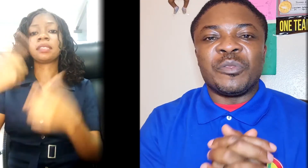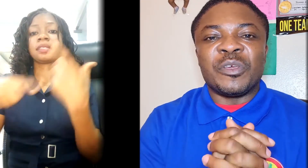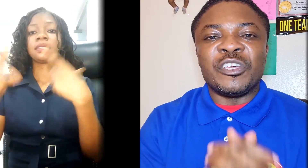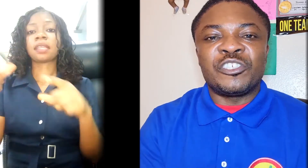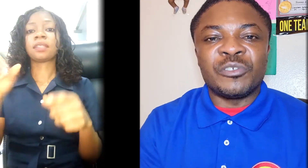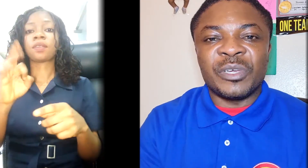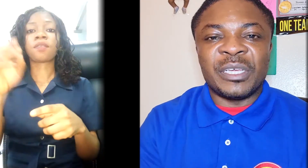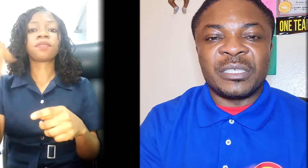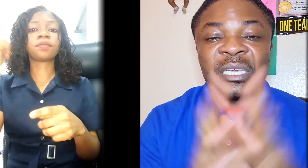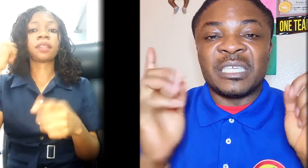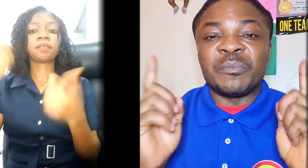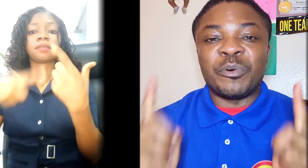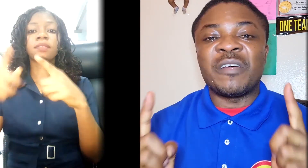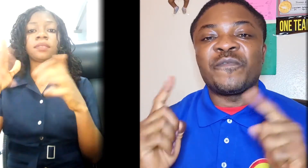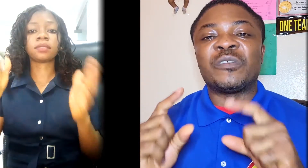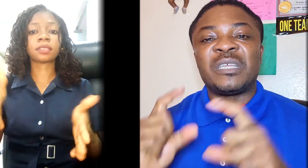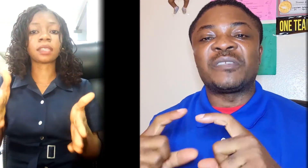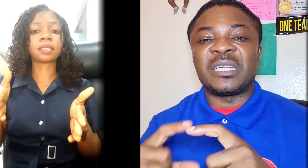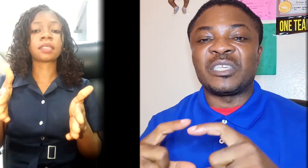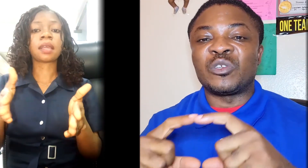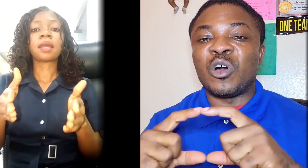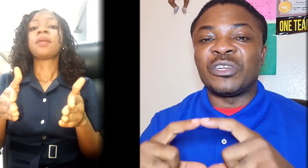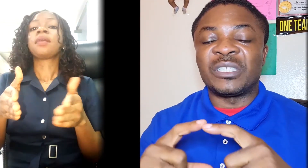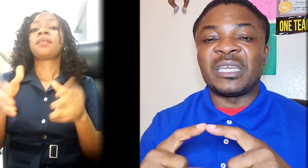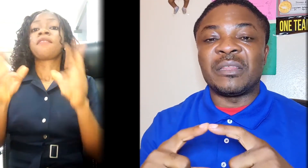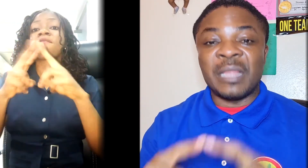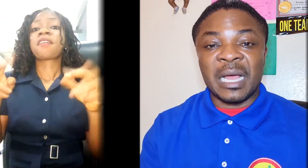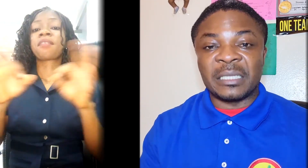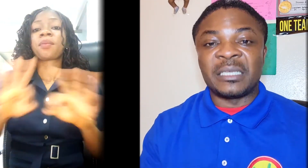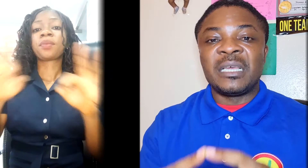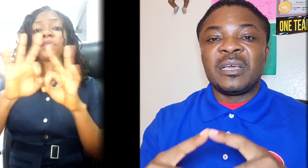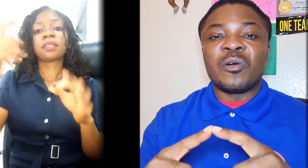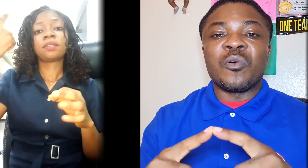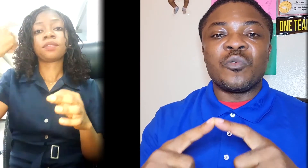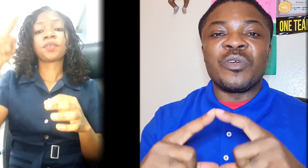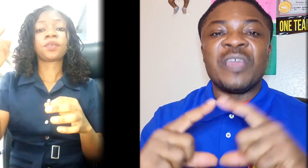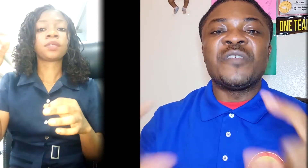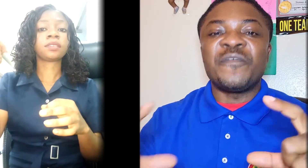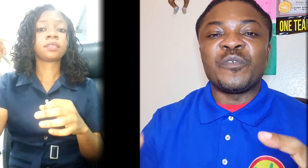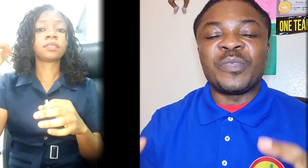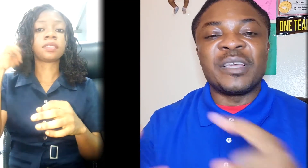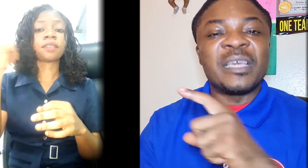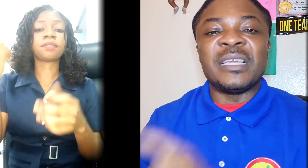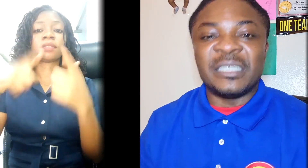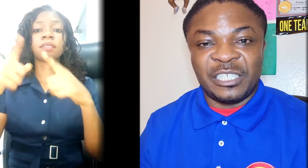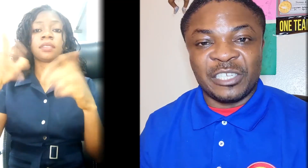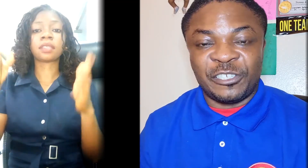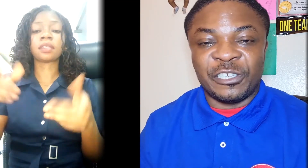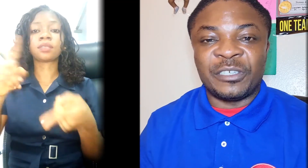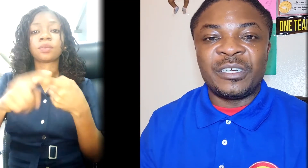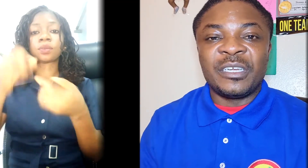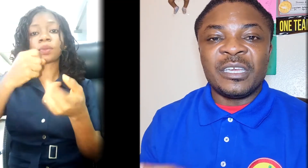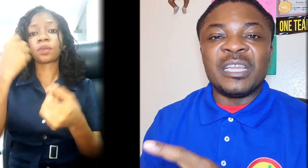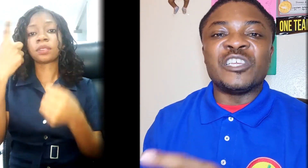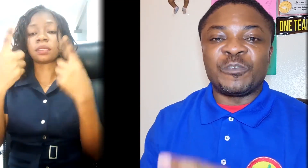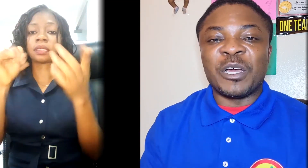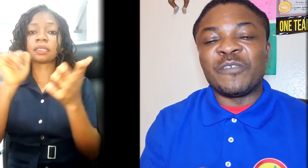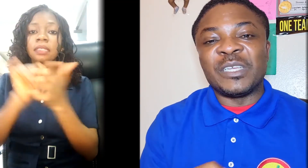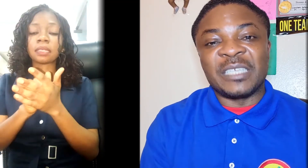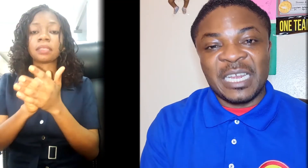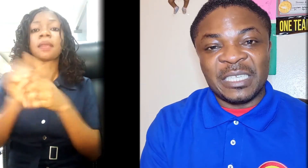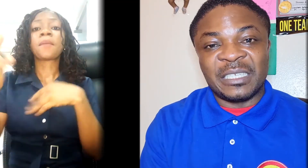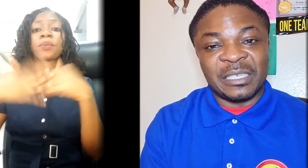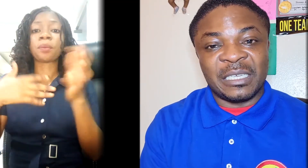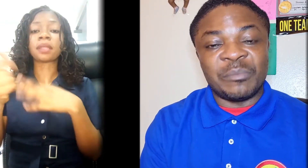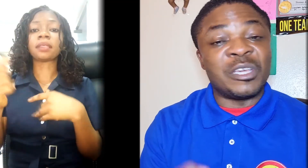but the issue is, it is important for deaf signers to understand that even if you think it is gesture, it is part